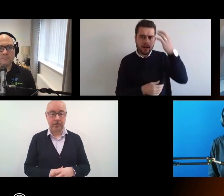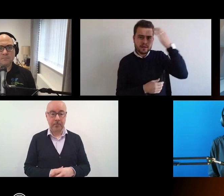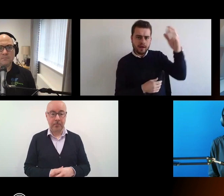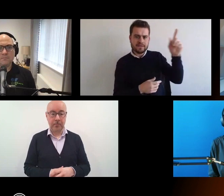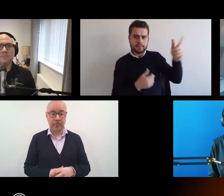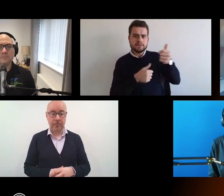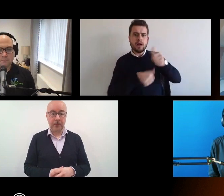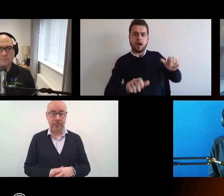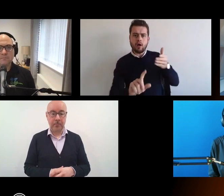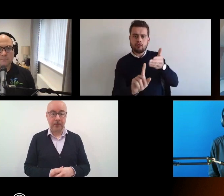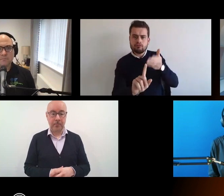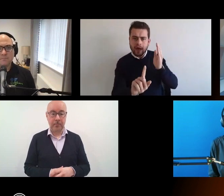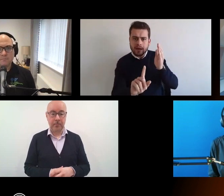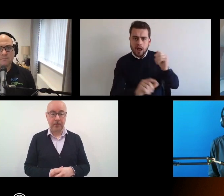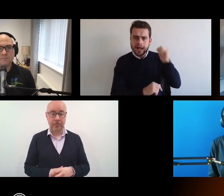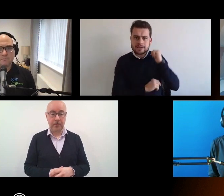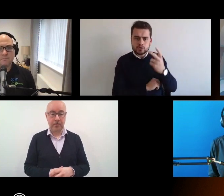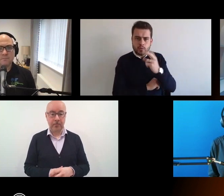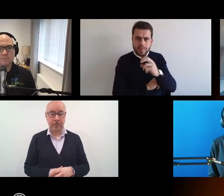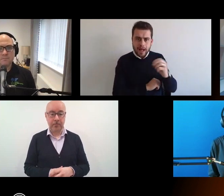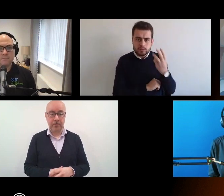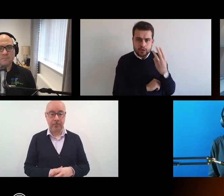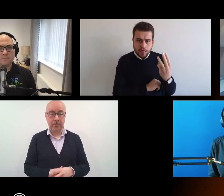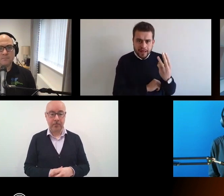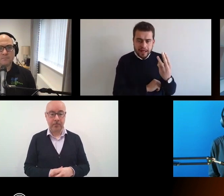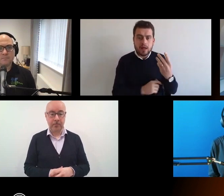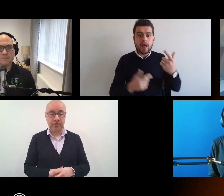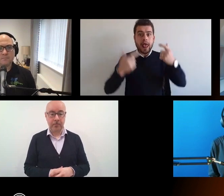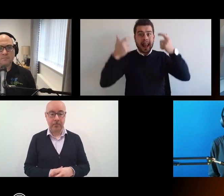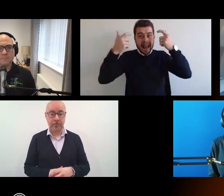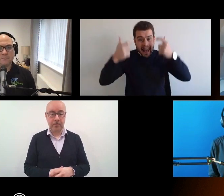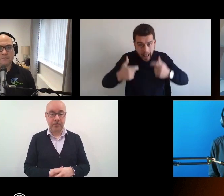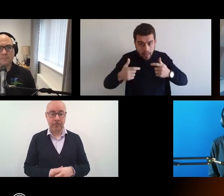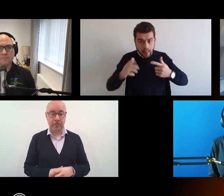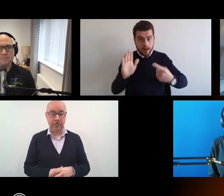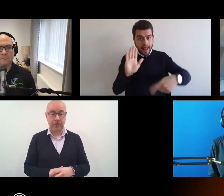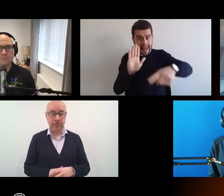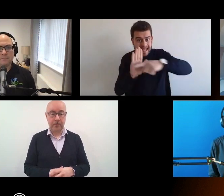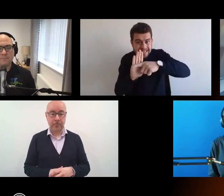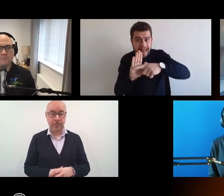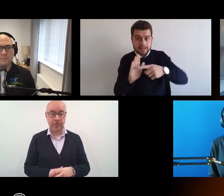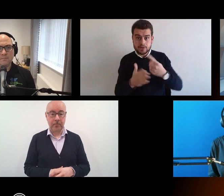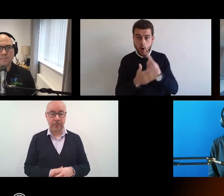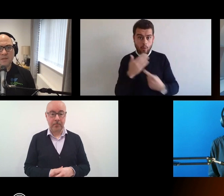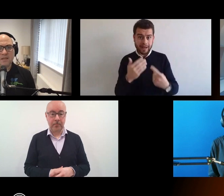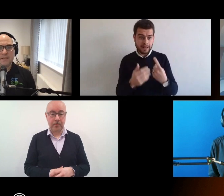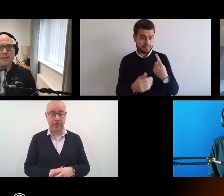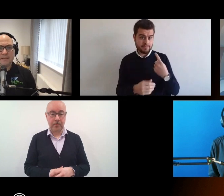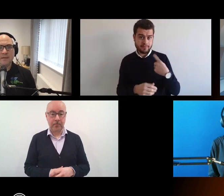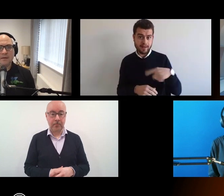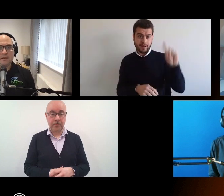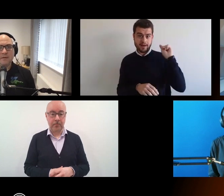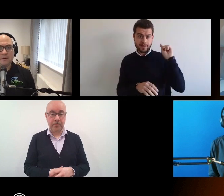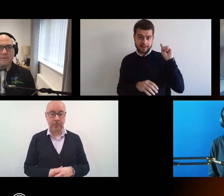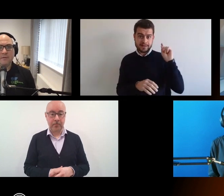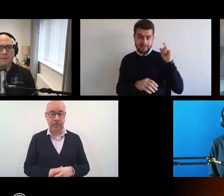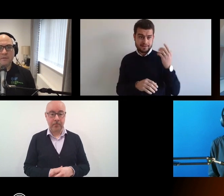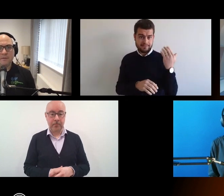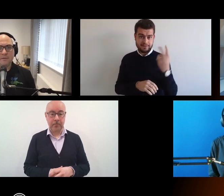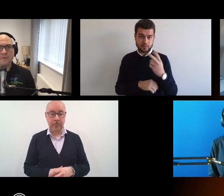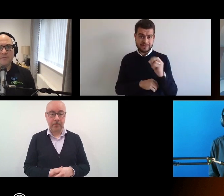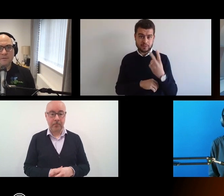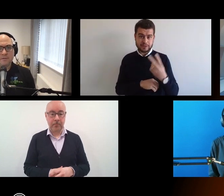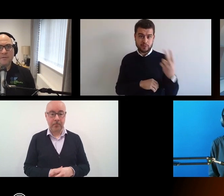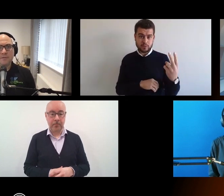has improved enormously, partly because the government in 2003 recognized legally